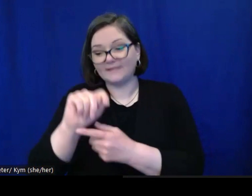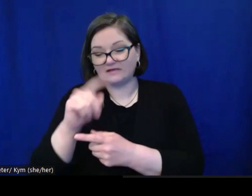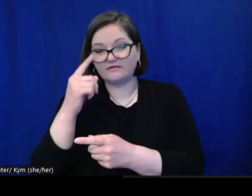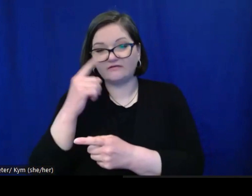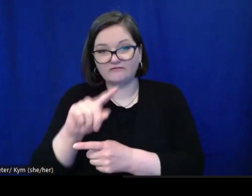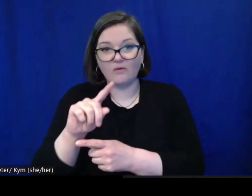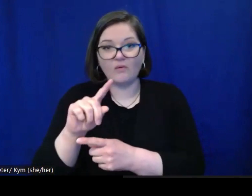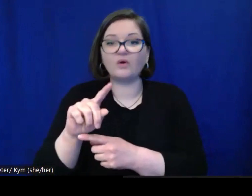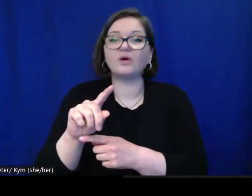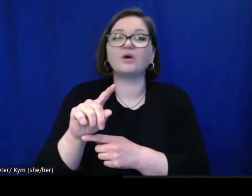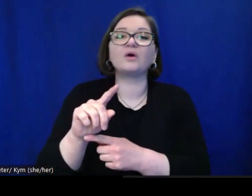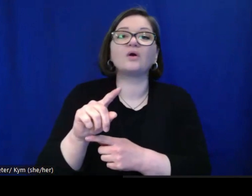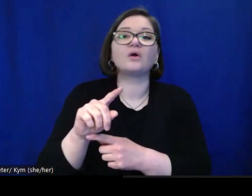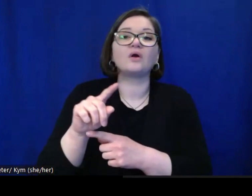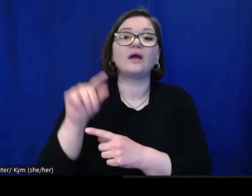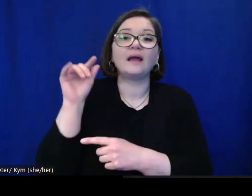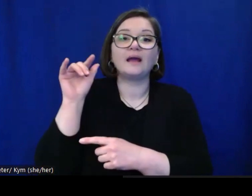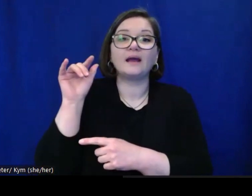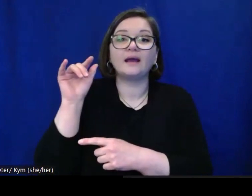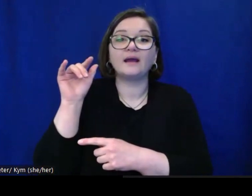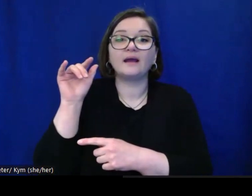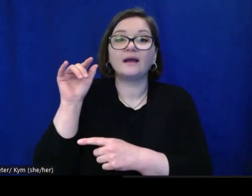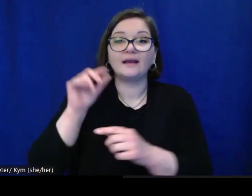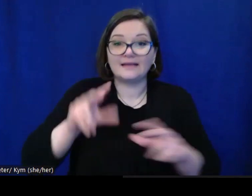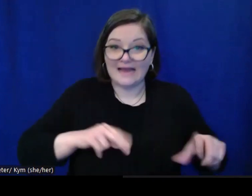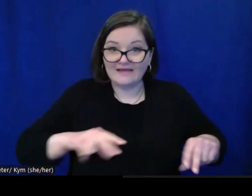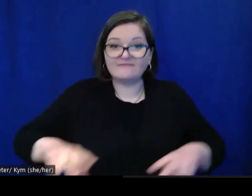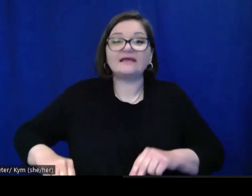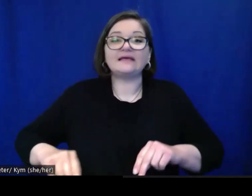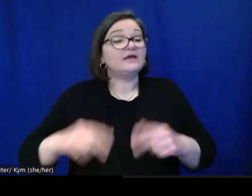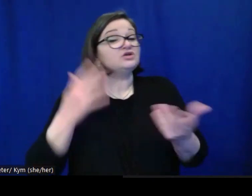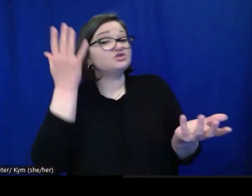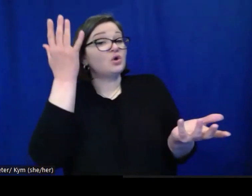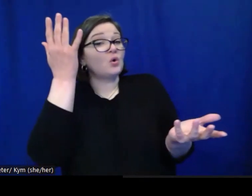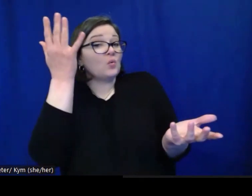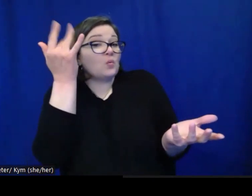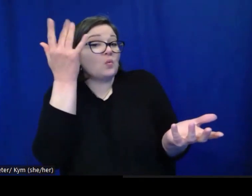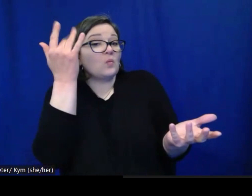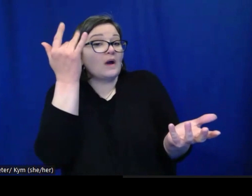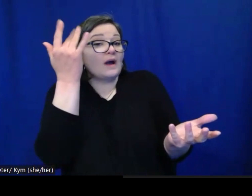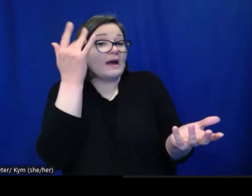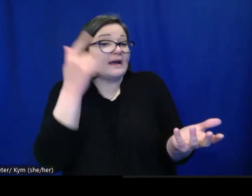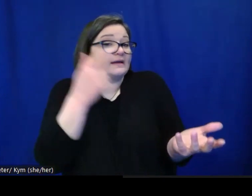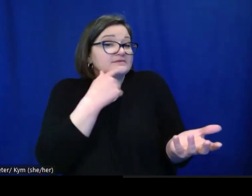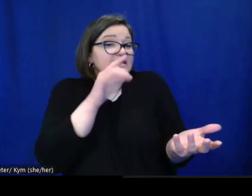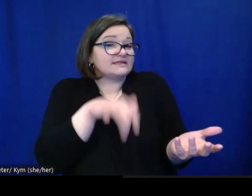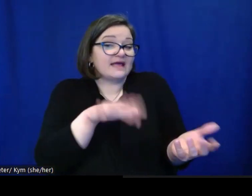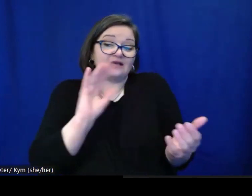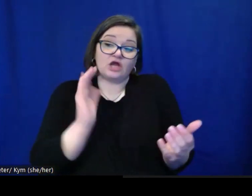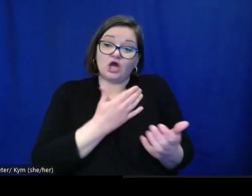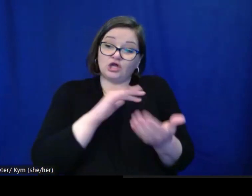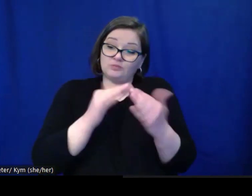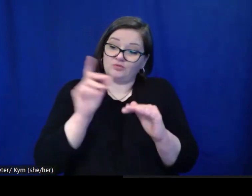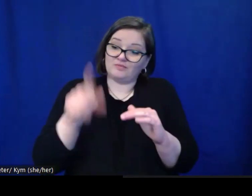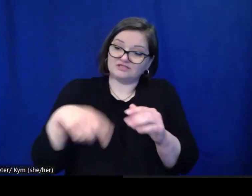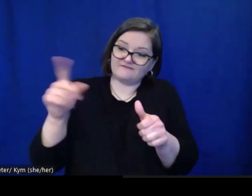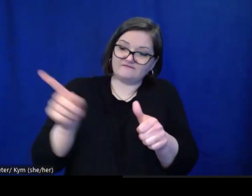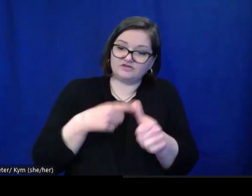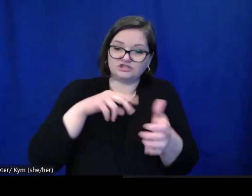The reason we bring this up is because we really first have to define in our community what are